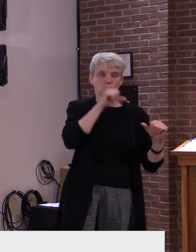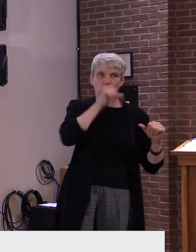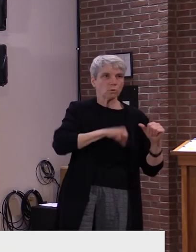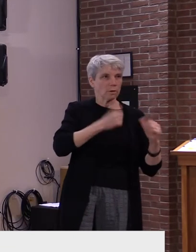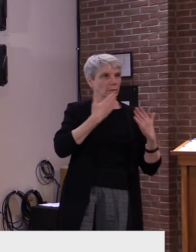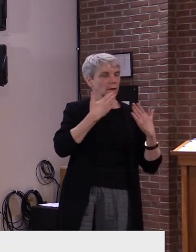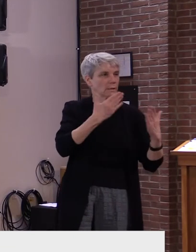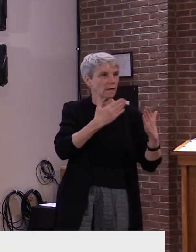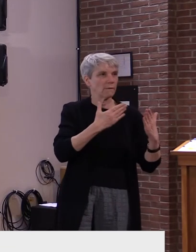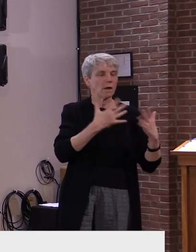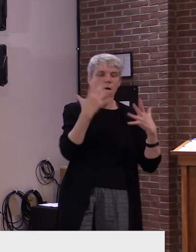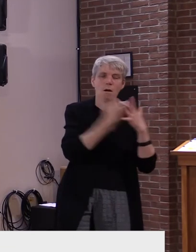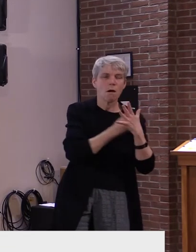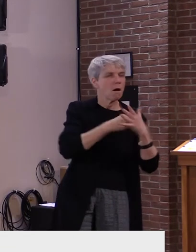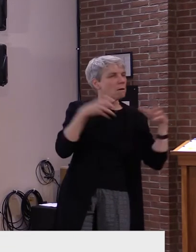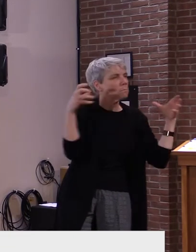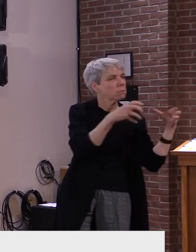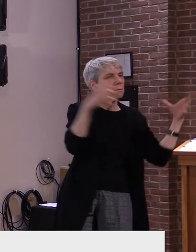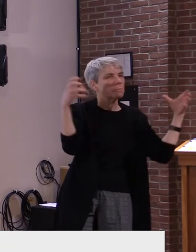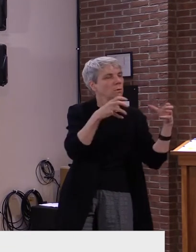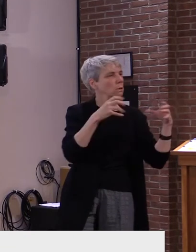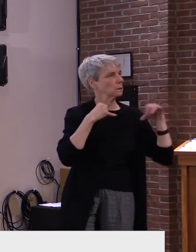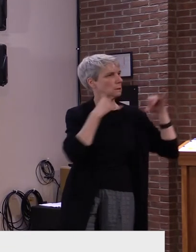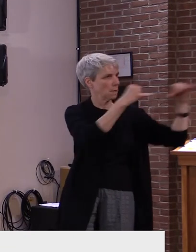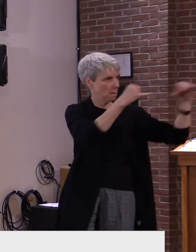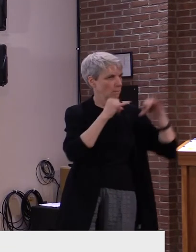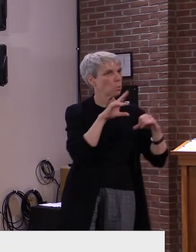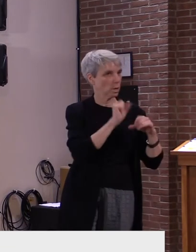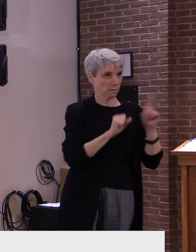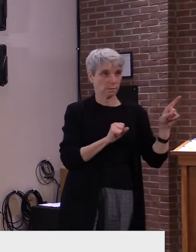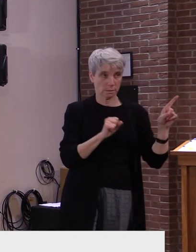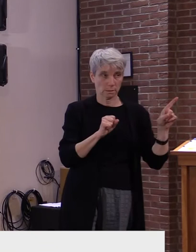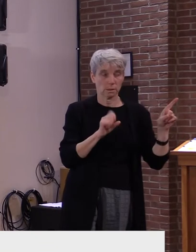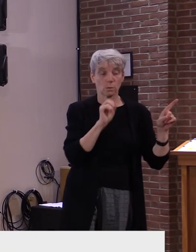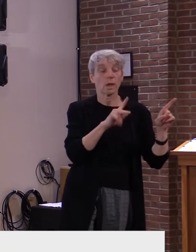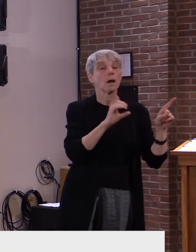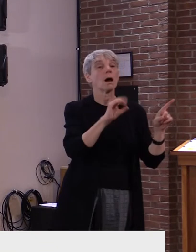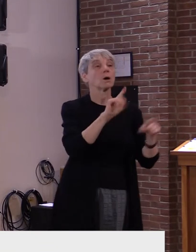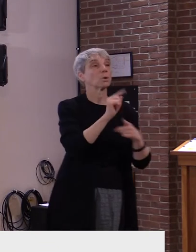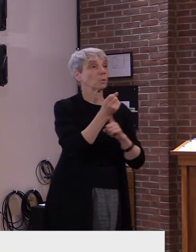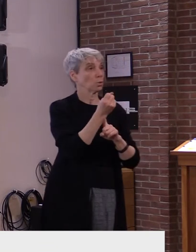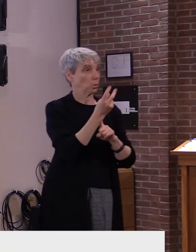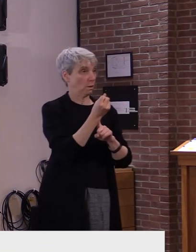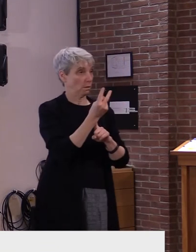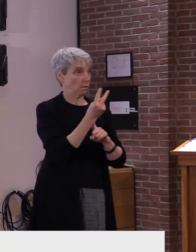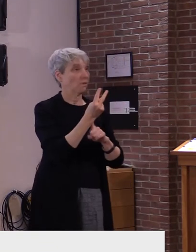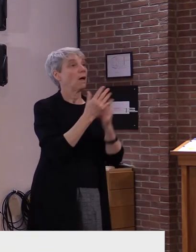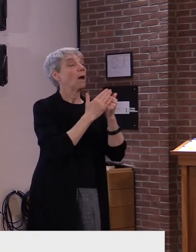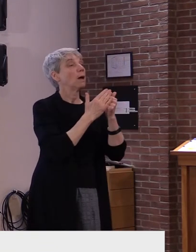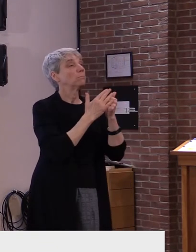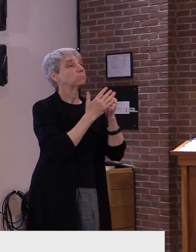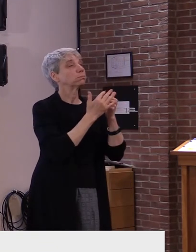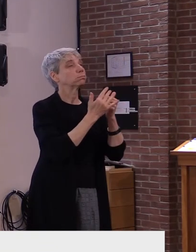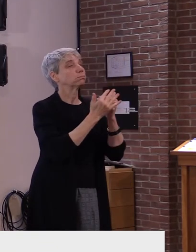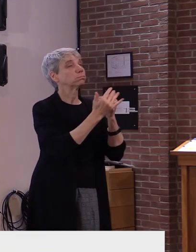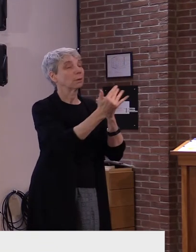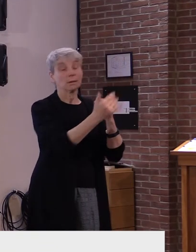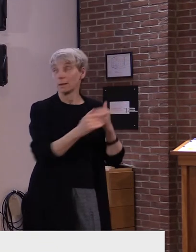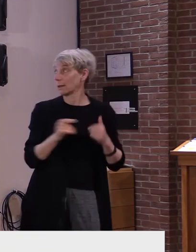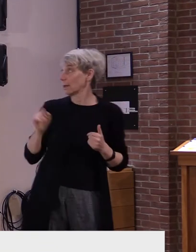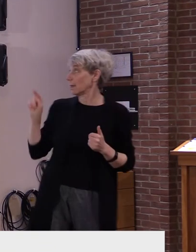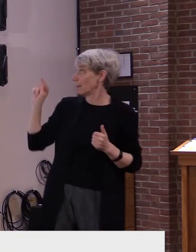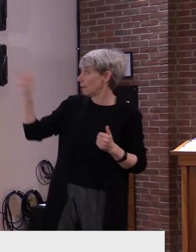all celebrate a thanksgiving similar to the u.s you'll see that on october 12th in the weeks that followed every one of